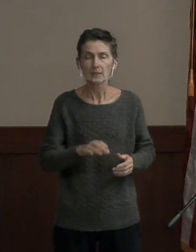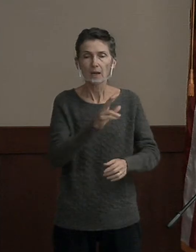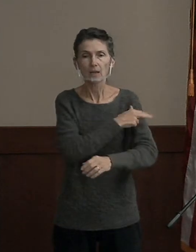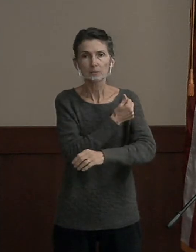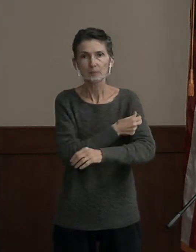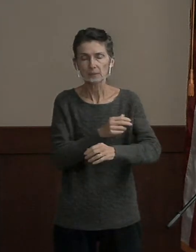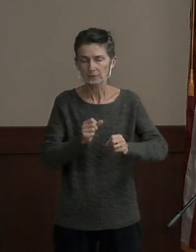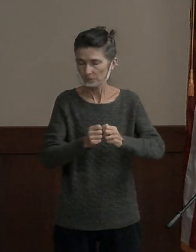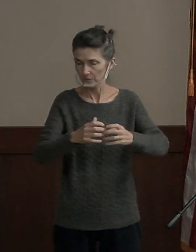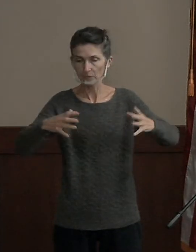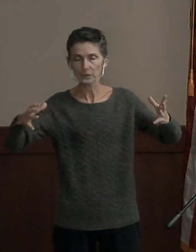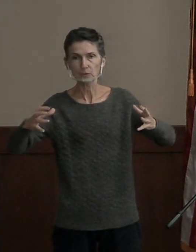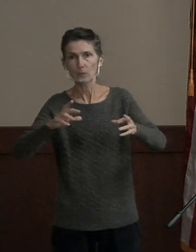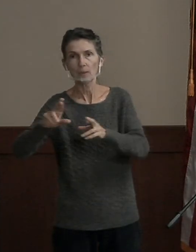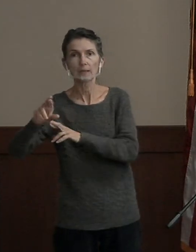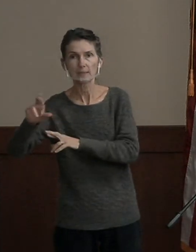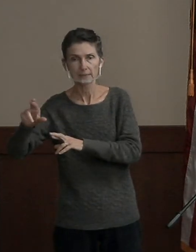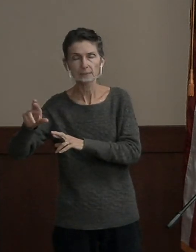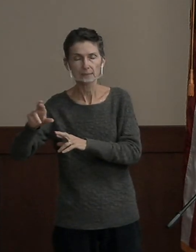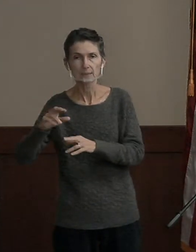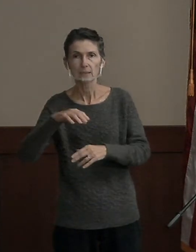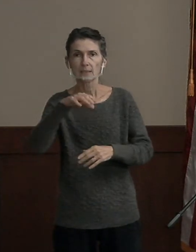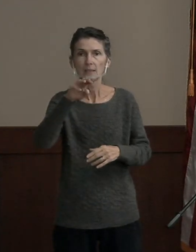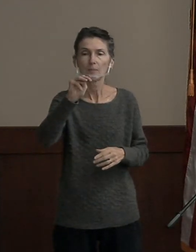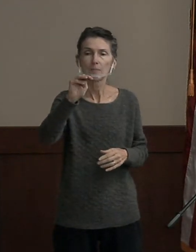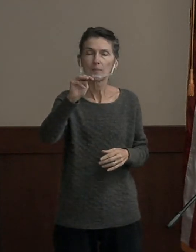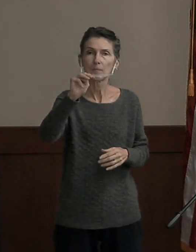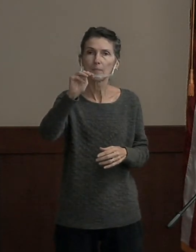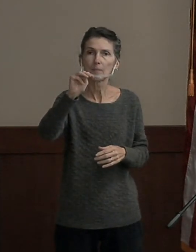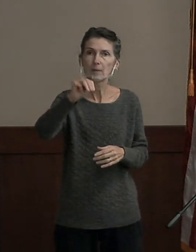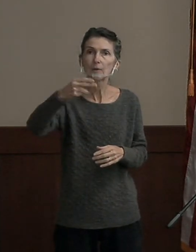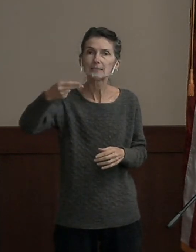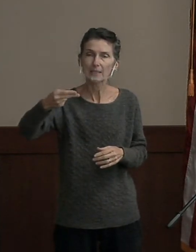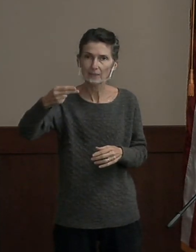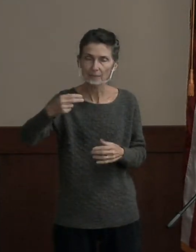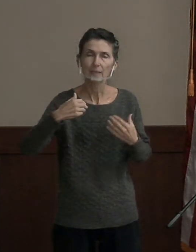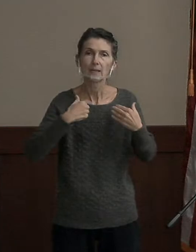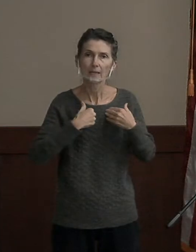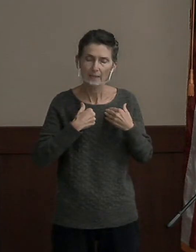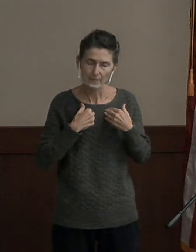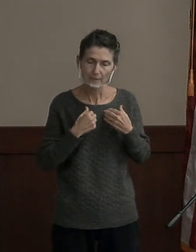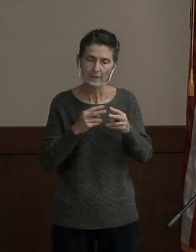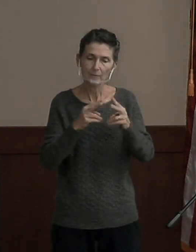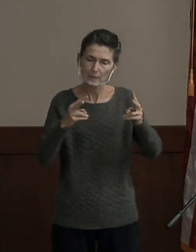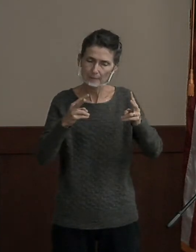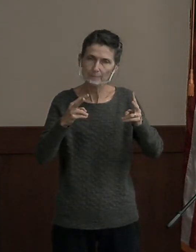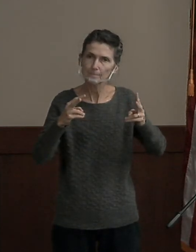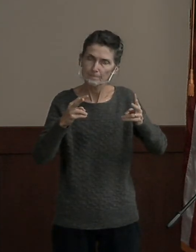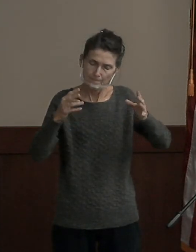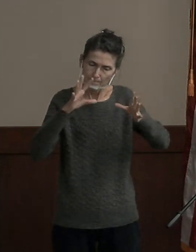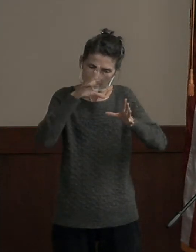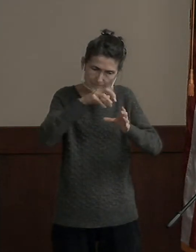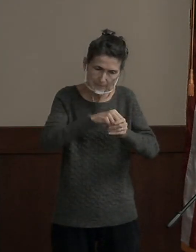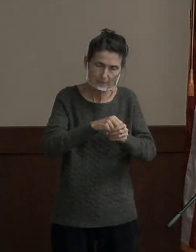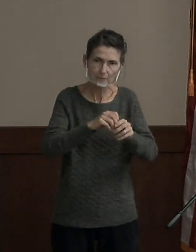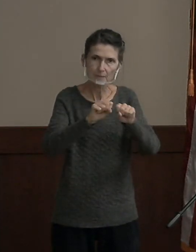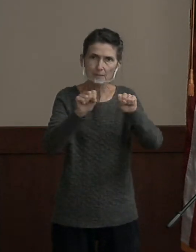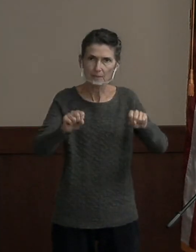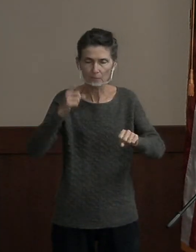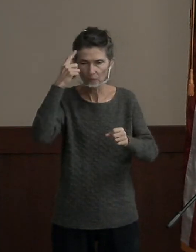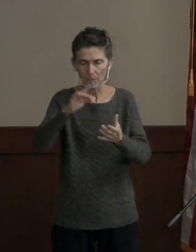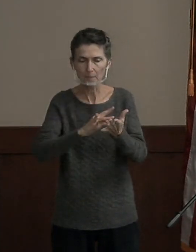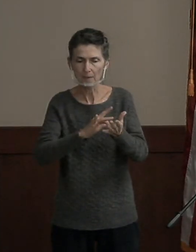is another area. Meritus Health has in place a comprehensive system for medical evaluation and